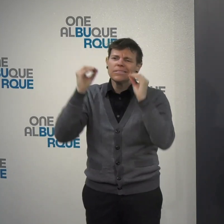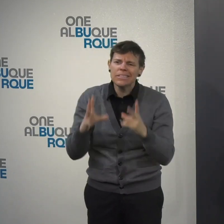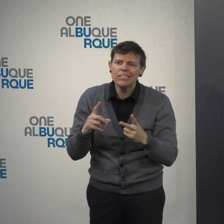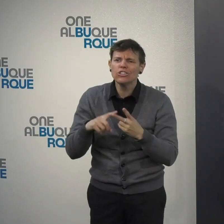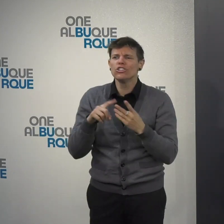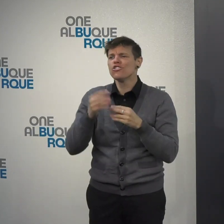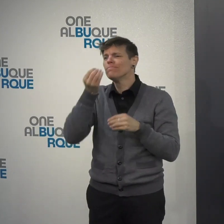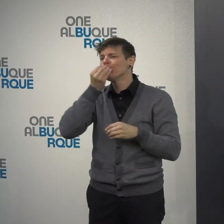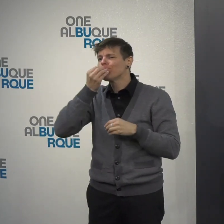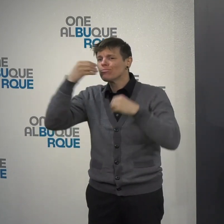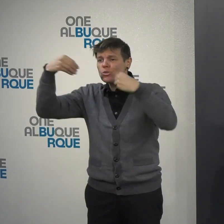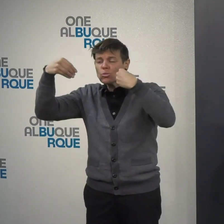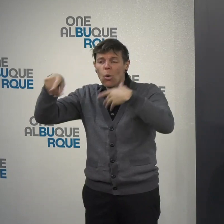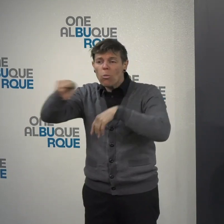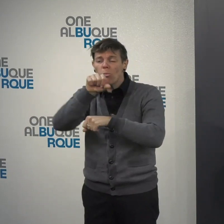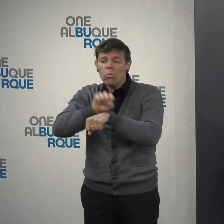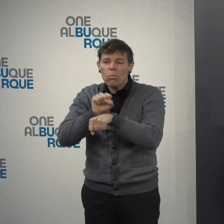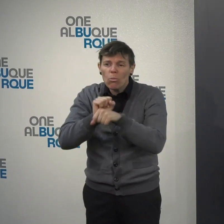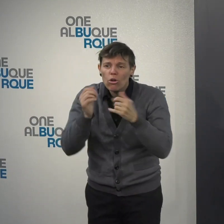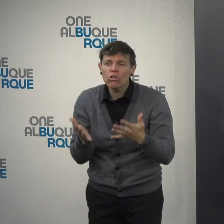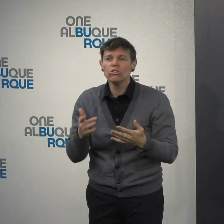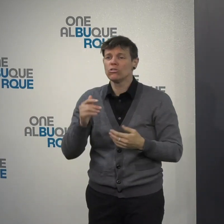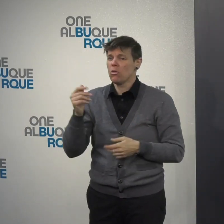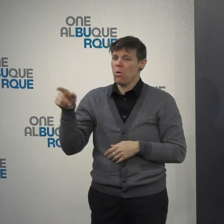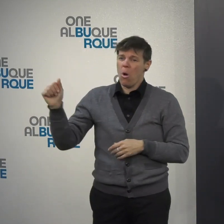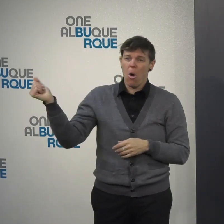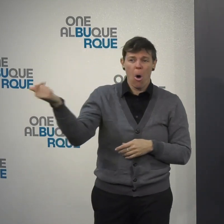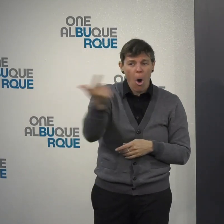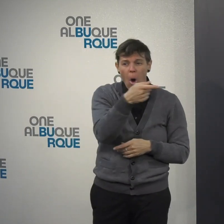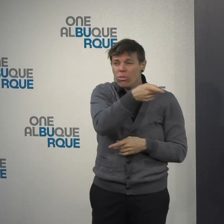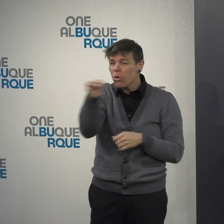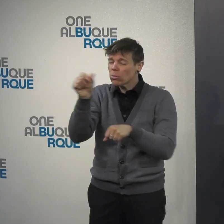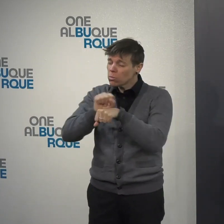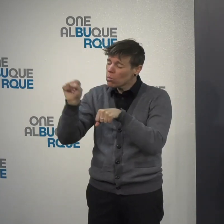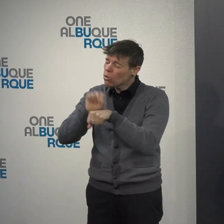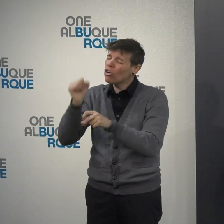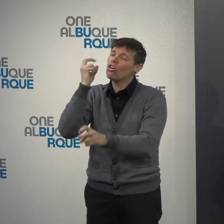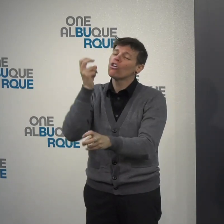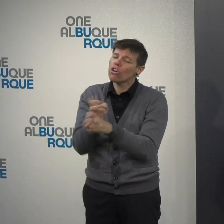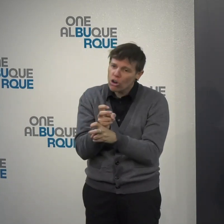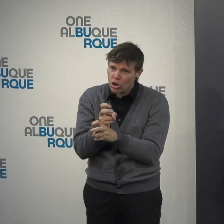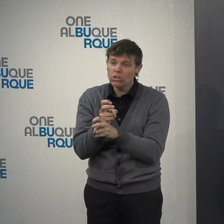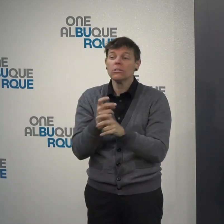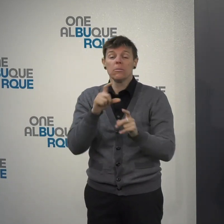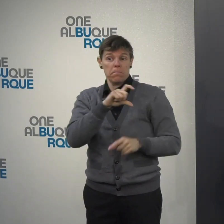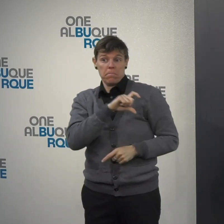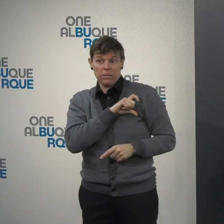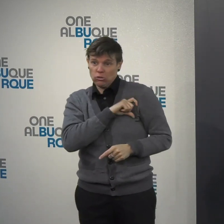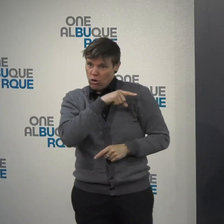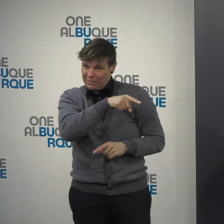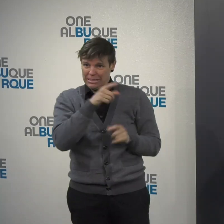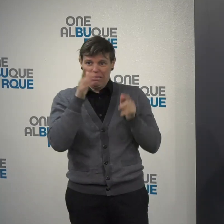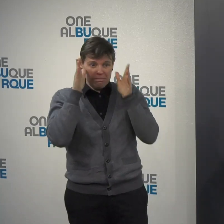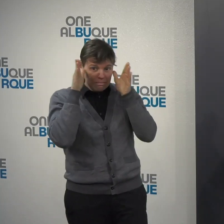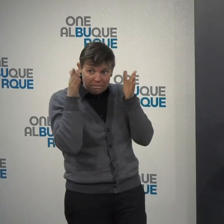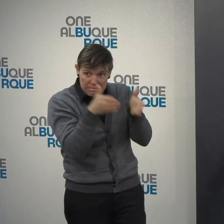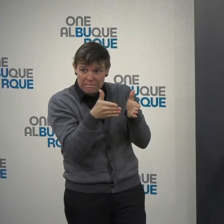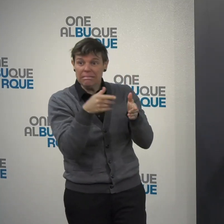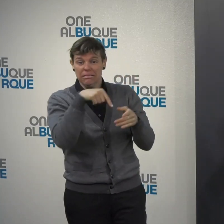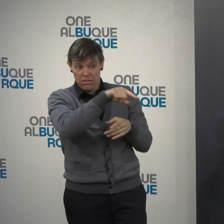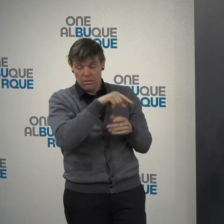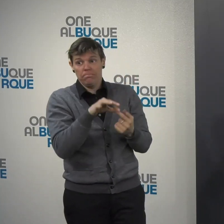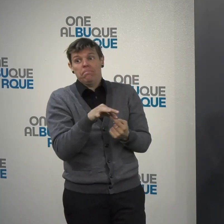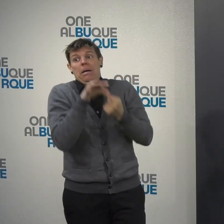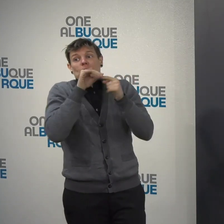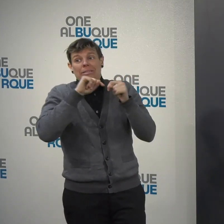our officers have to respond, and of course also our paramedics, which we had an update on last week, we know that they're truly on the front line, and by